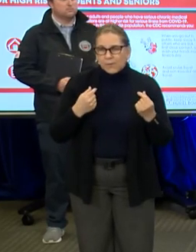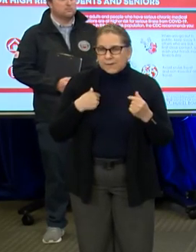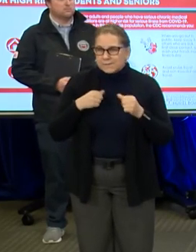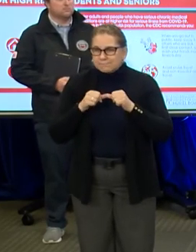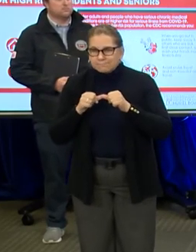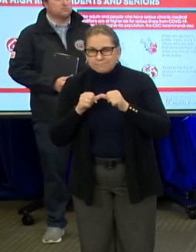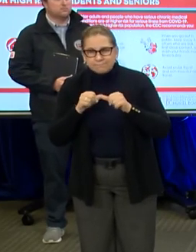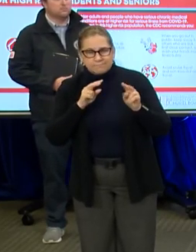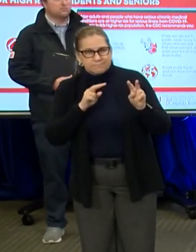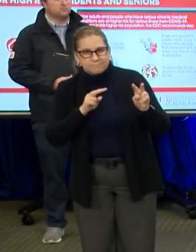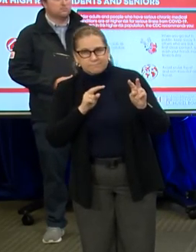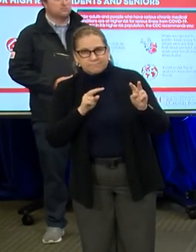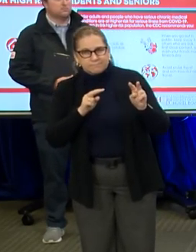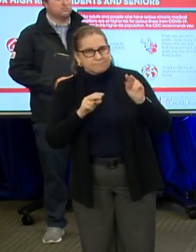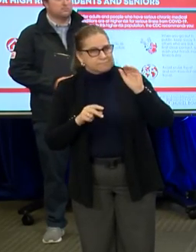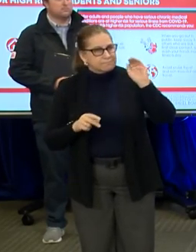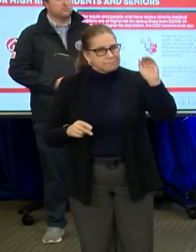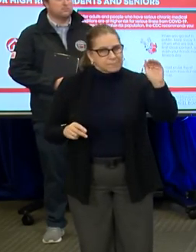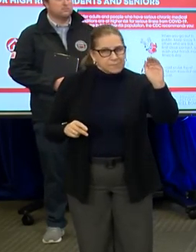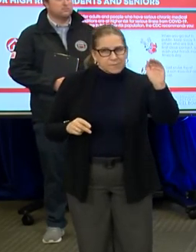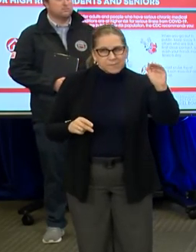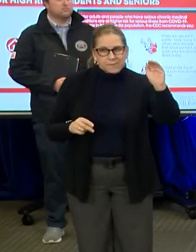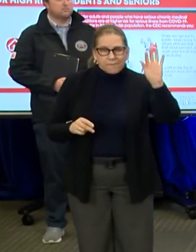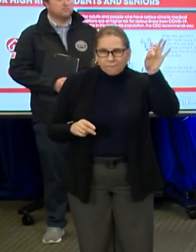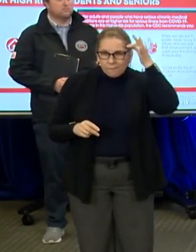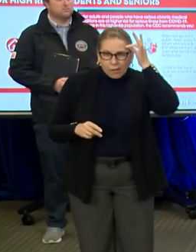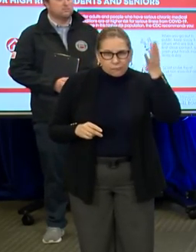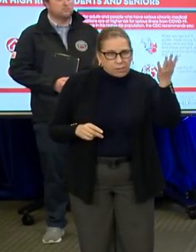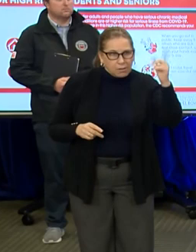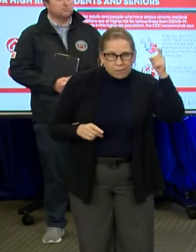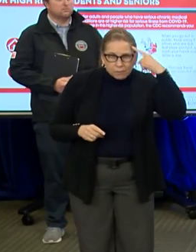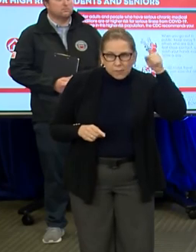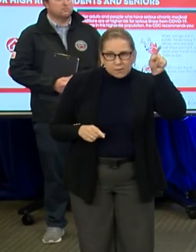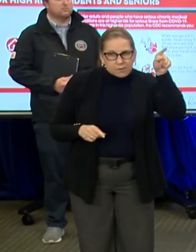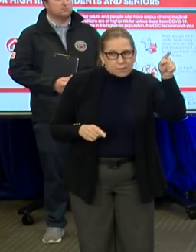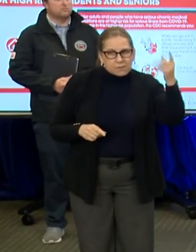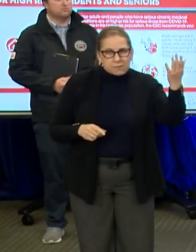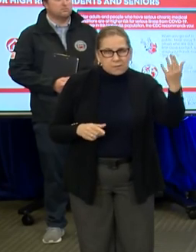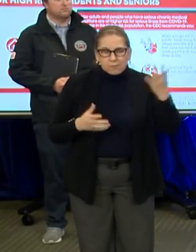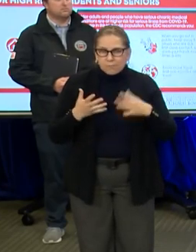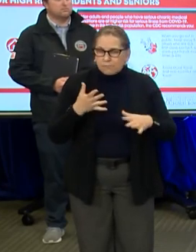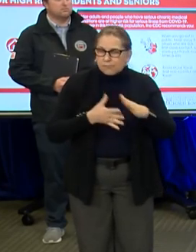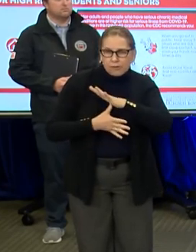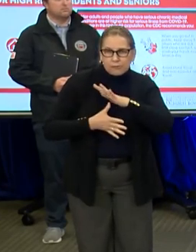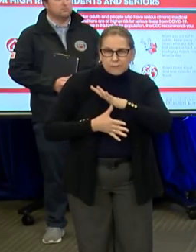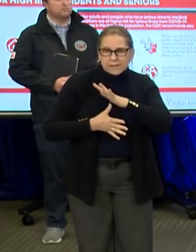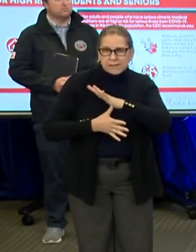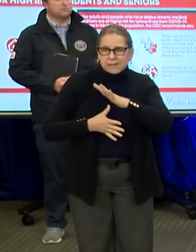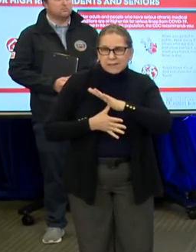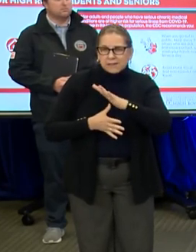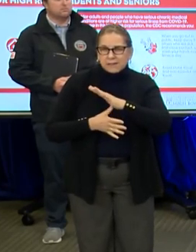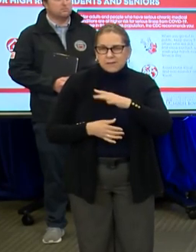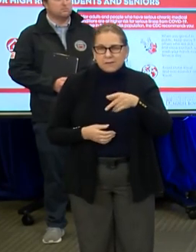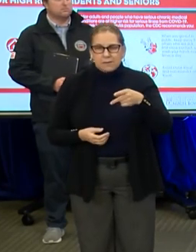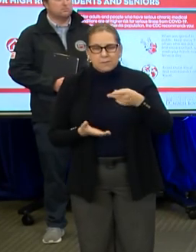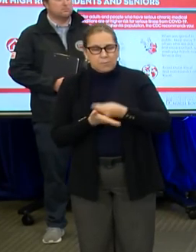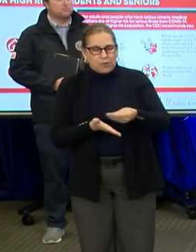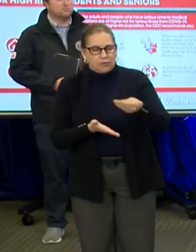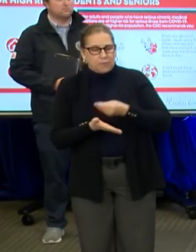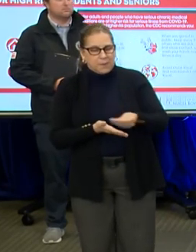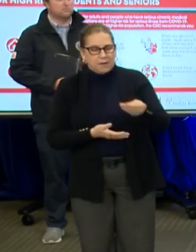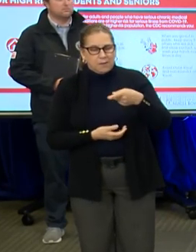federal government to prioritize procurement, production, and distribution across our